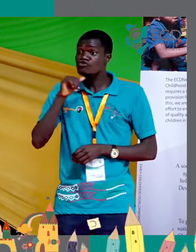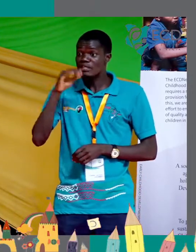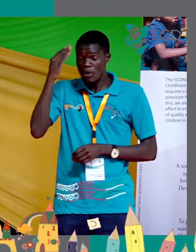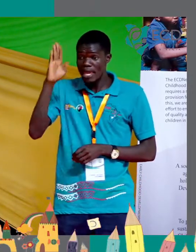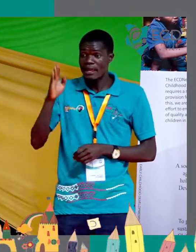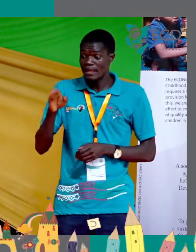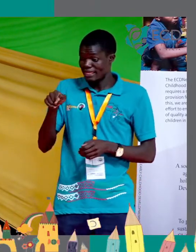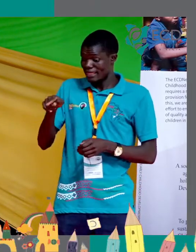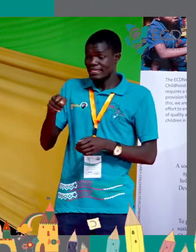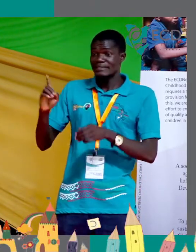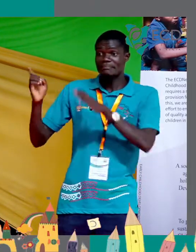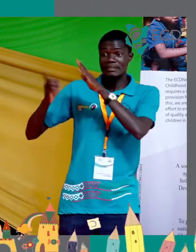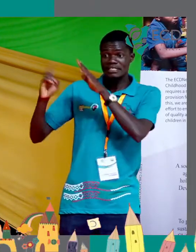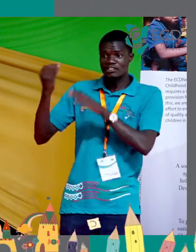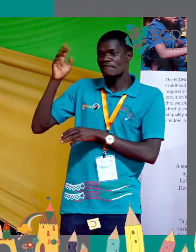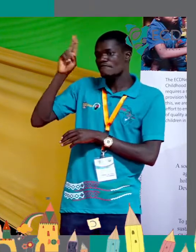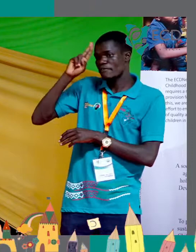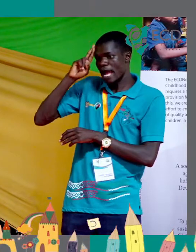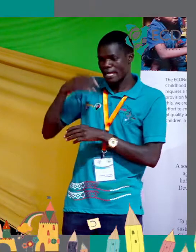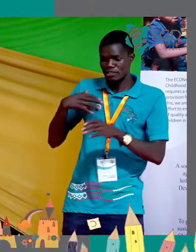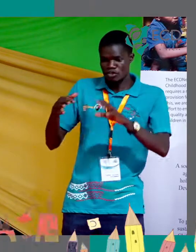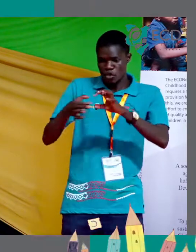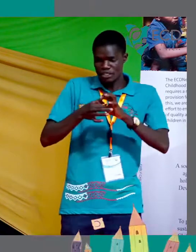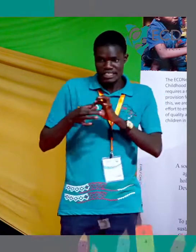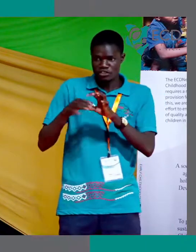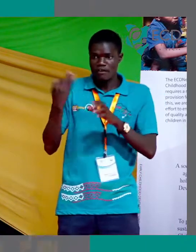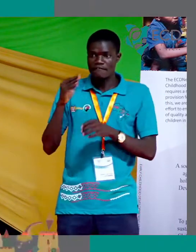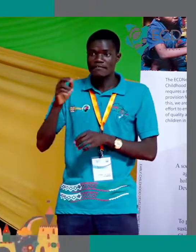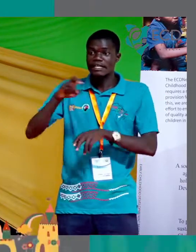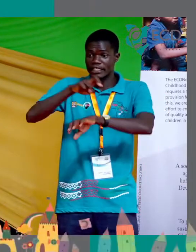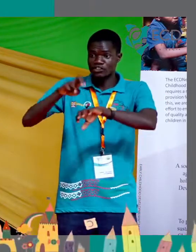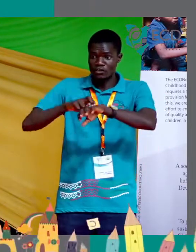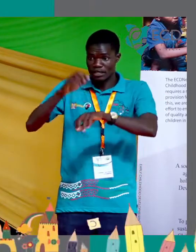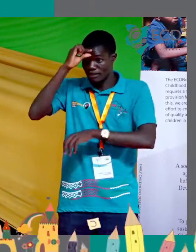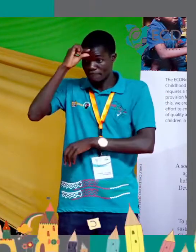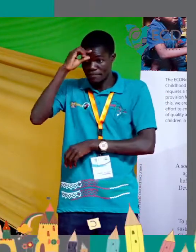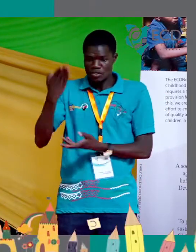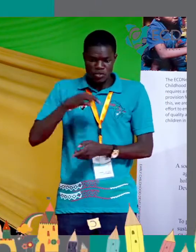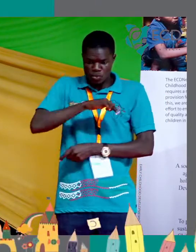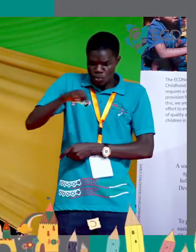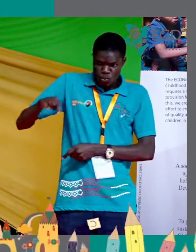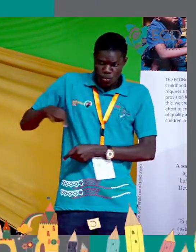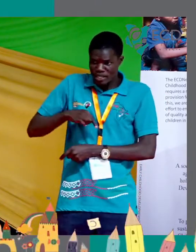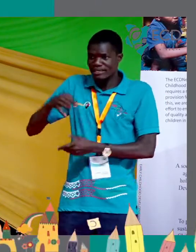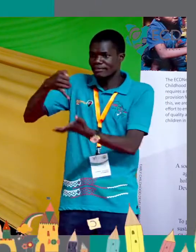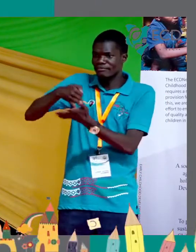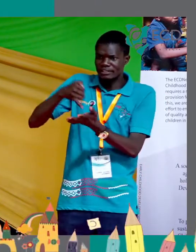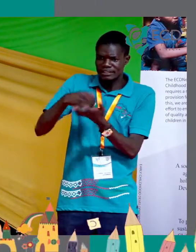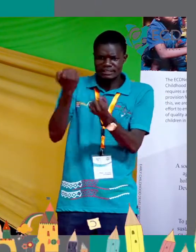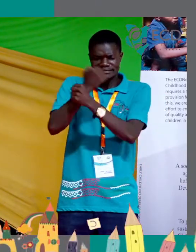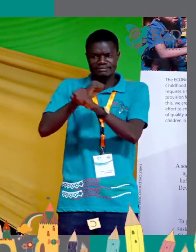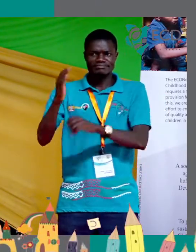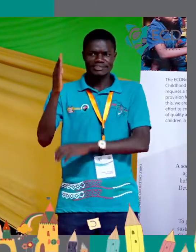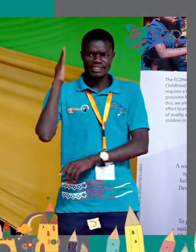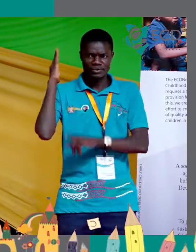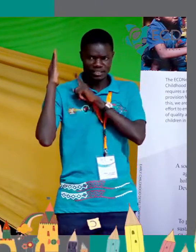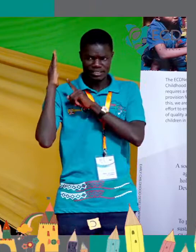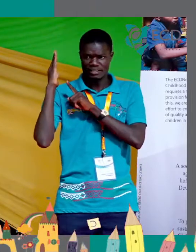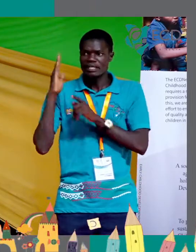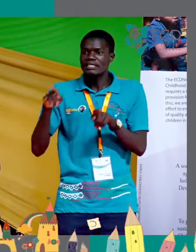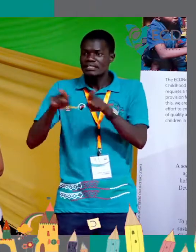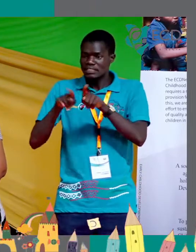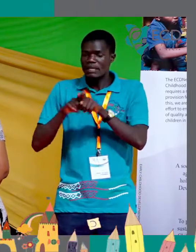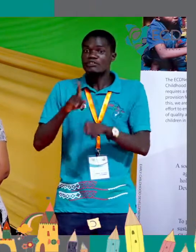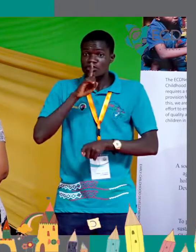Interior, the coordination of national government. We contribute to public safety and security, and